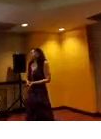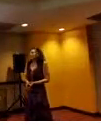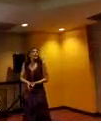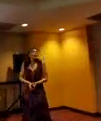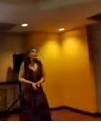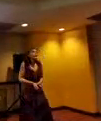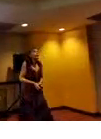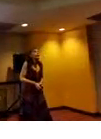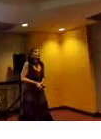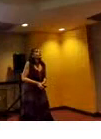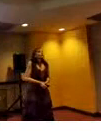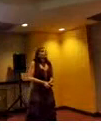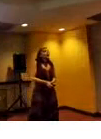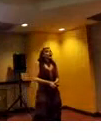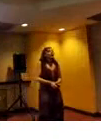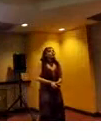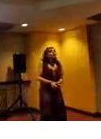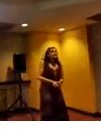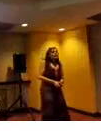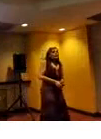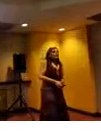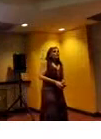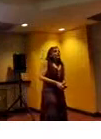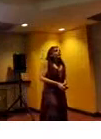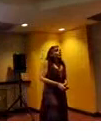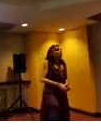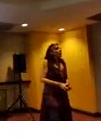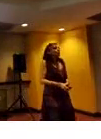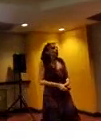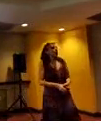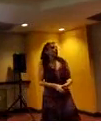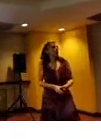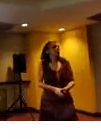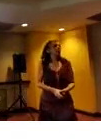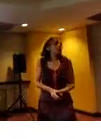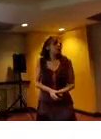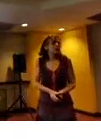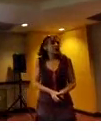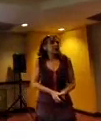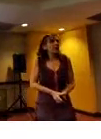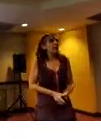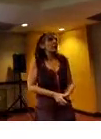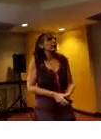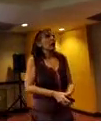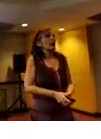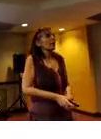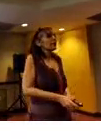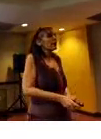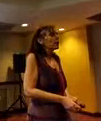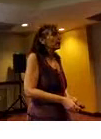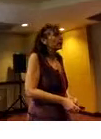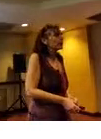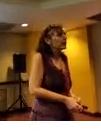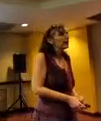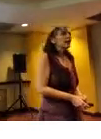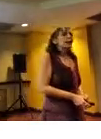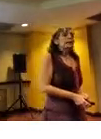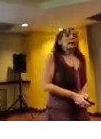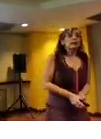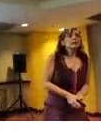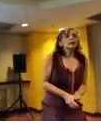So my friend Liam Quinn, very, very wonderful man from the W3C, now retired from the